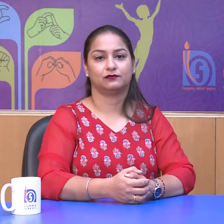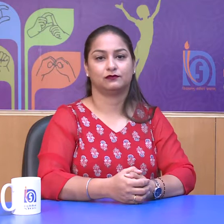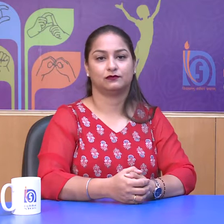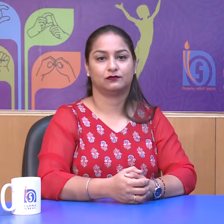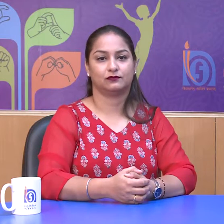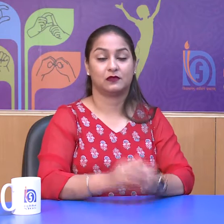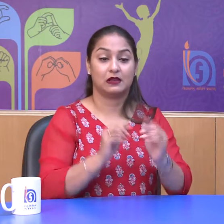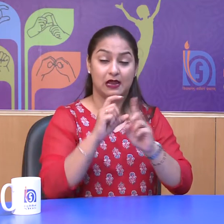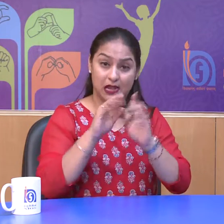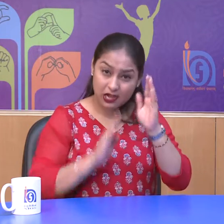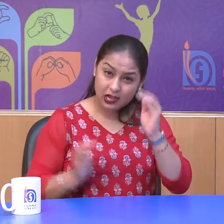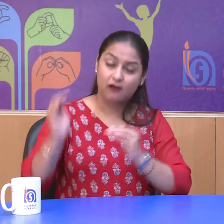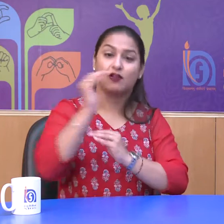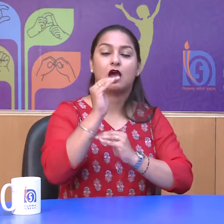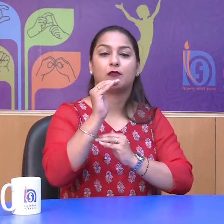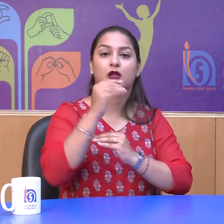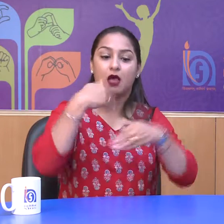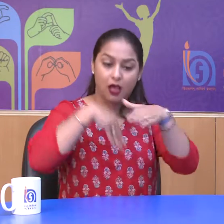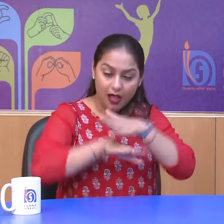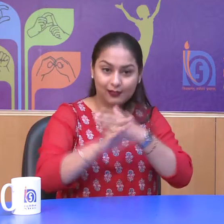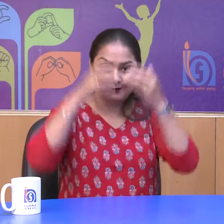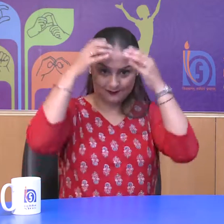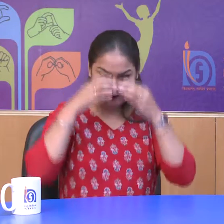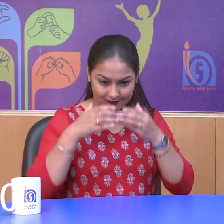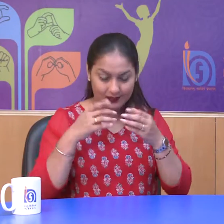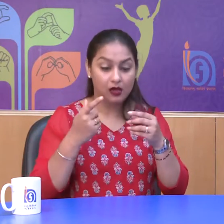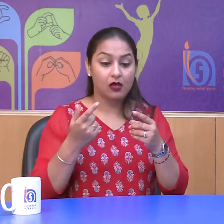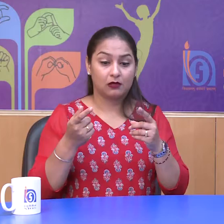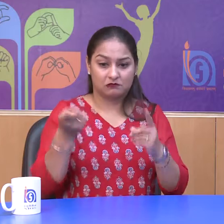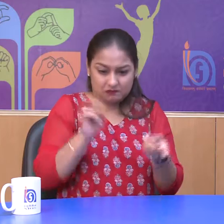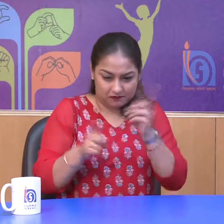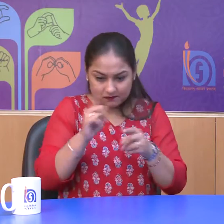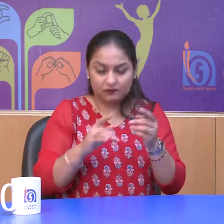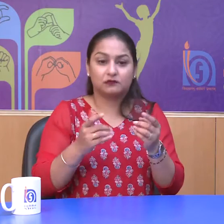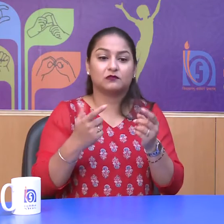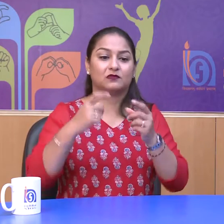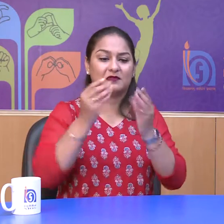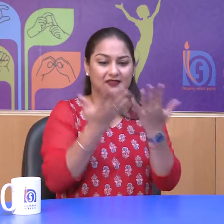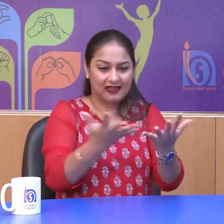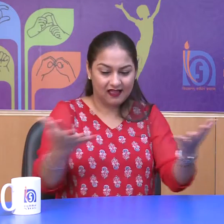Developed an astronomical instrument called Yantra Ja.